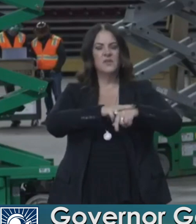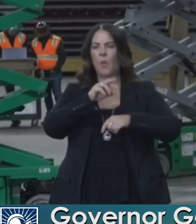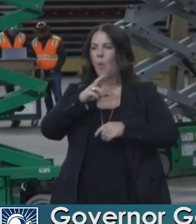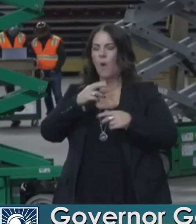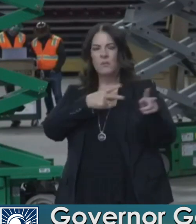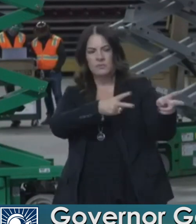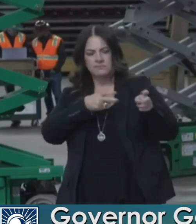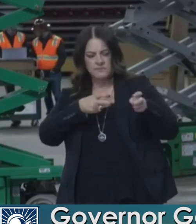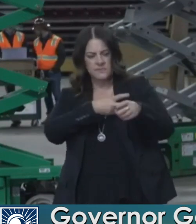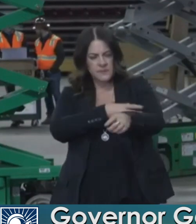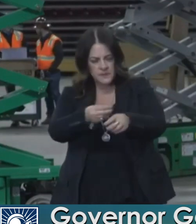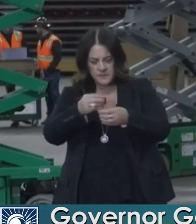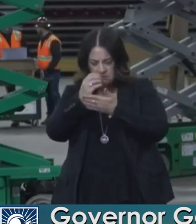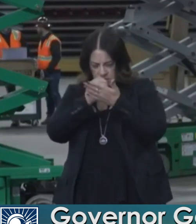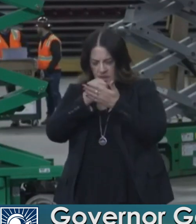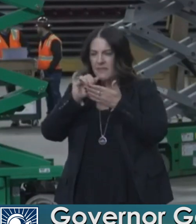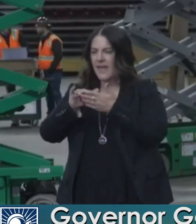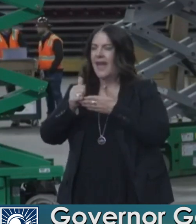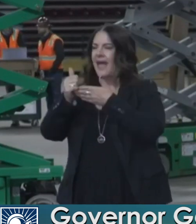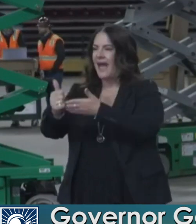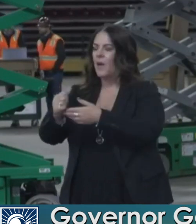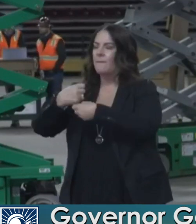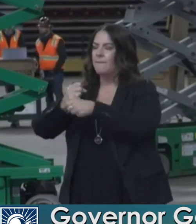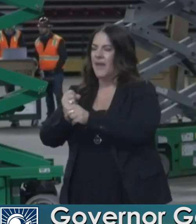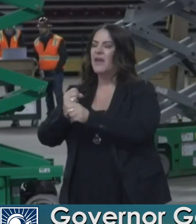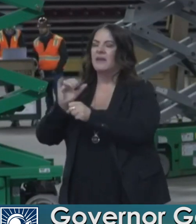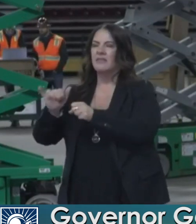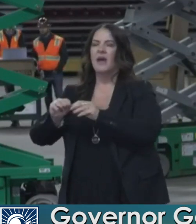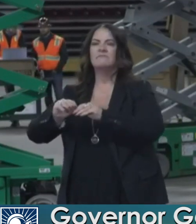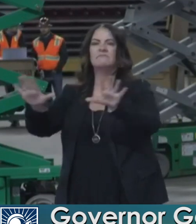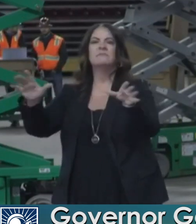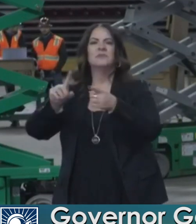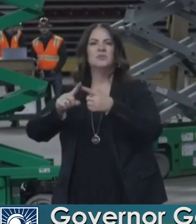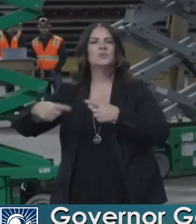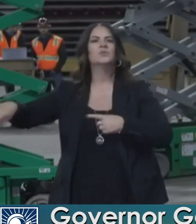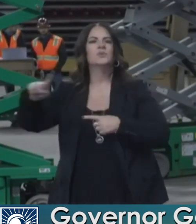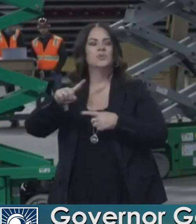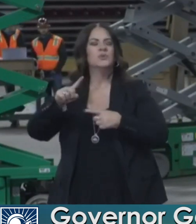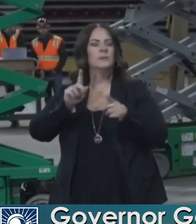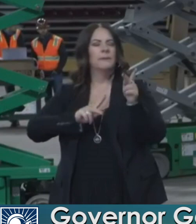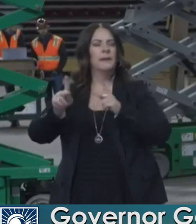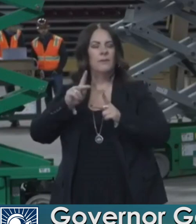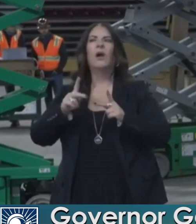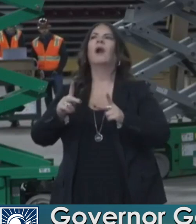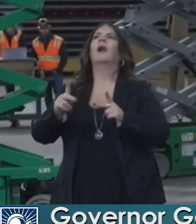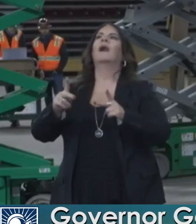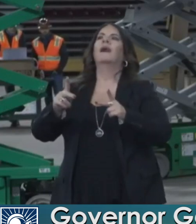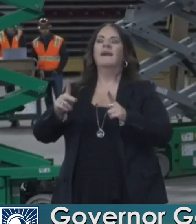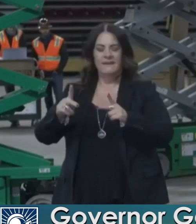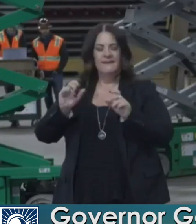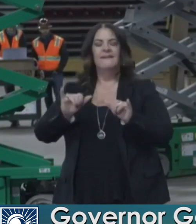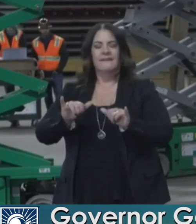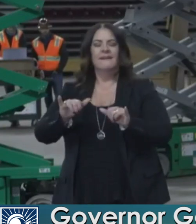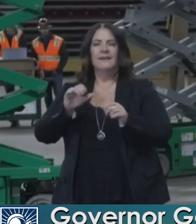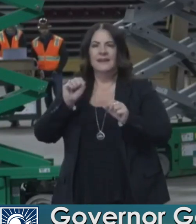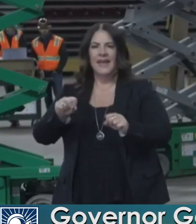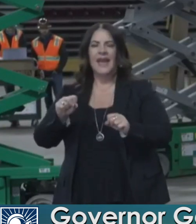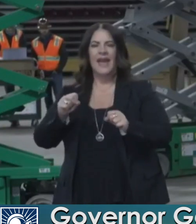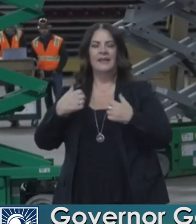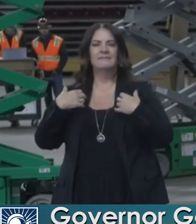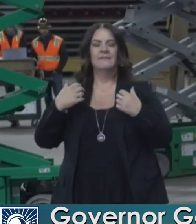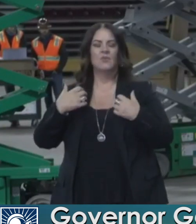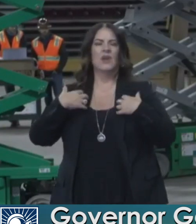new protocols in order to get people back into the workforce, or at least back into society in more traditional ways.